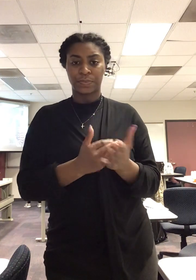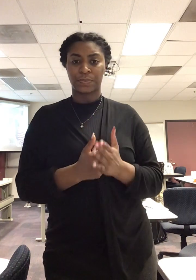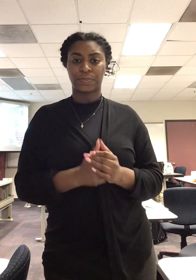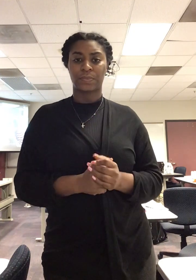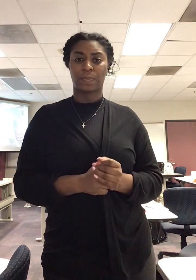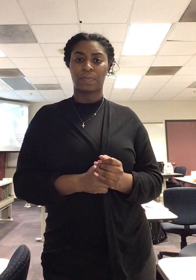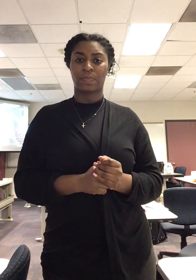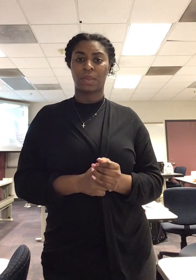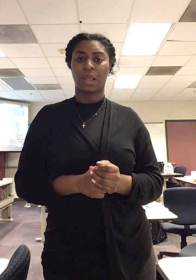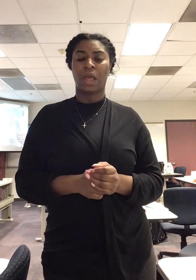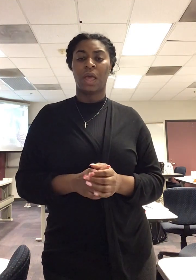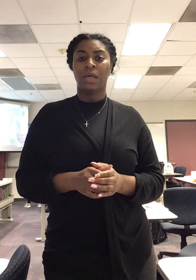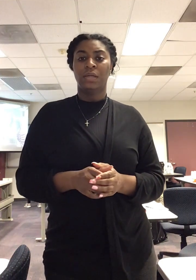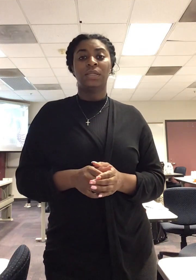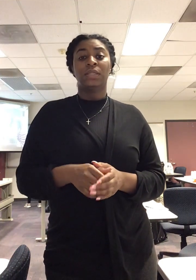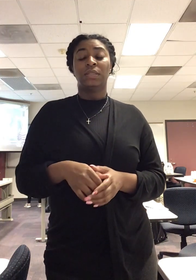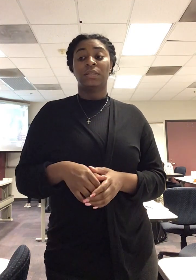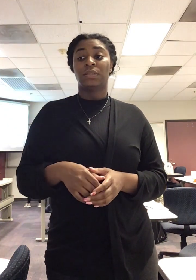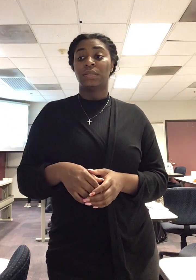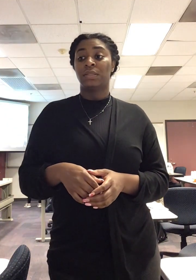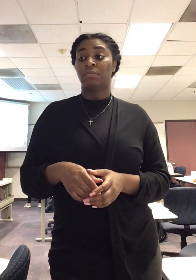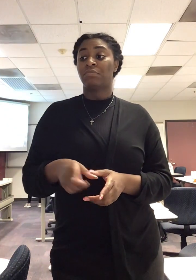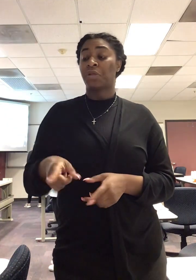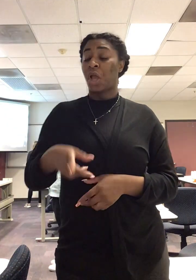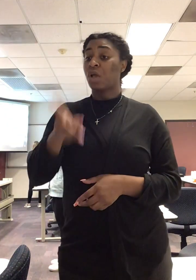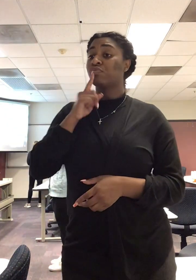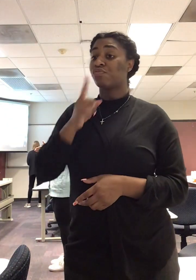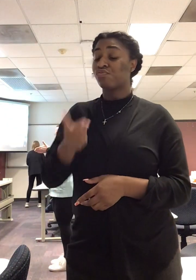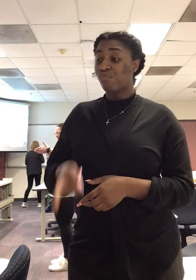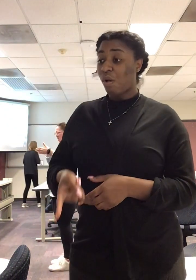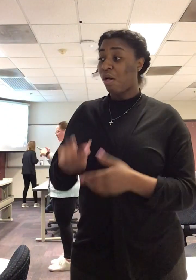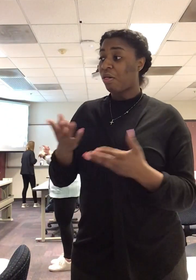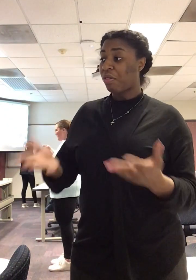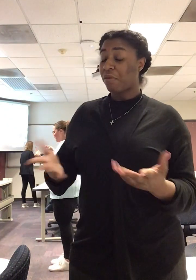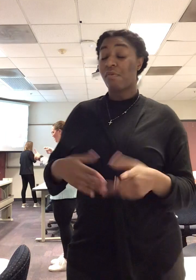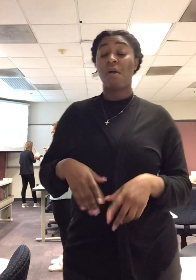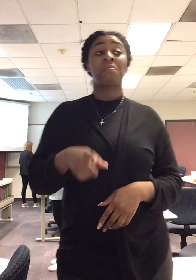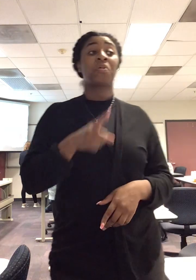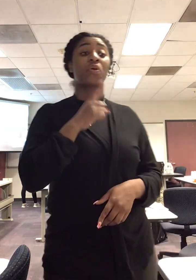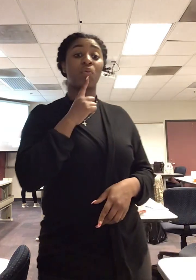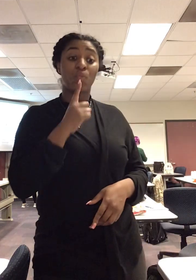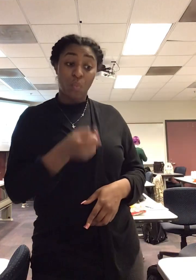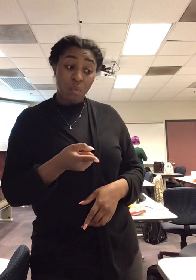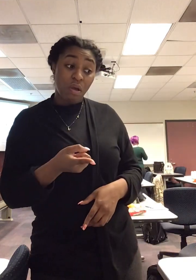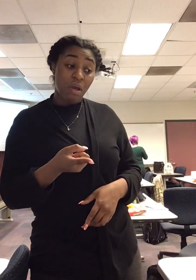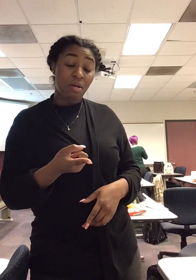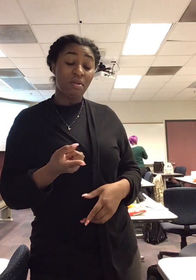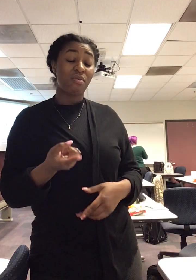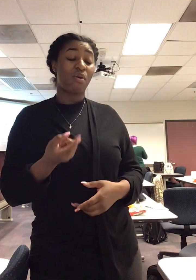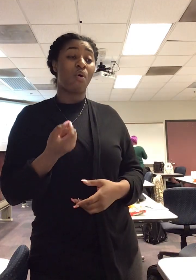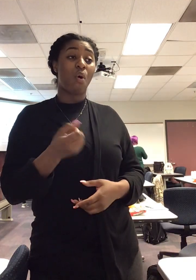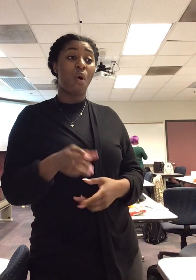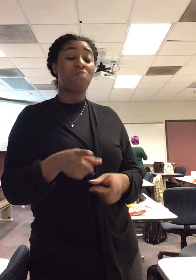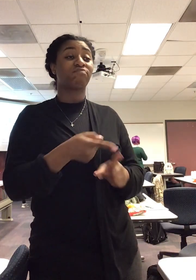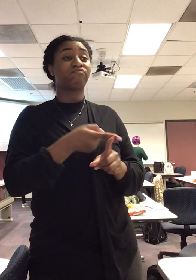actually from the real thing. So are they from the real thing, or are they the real thing, or are they copy? Elaborate more.